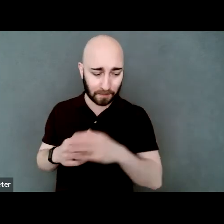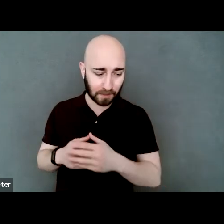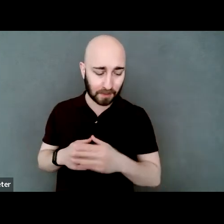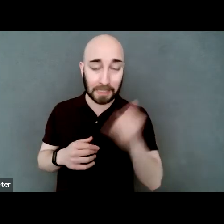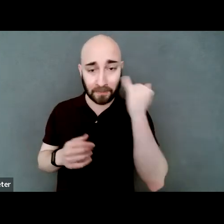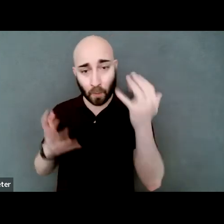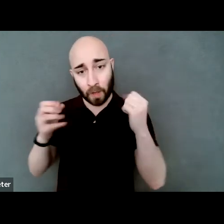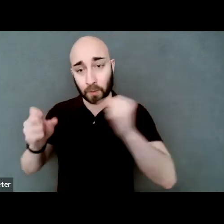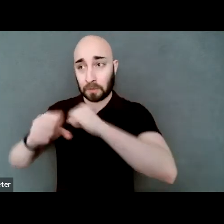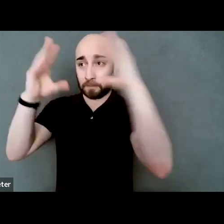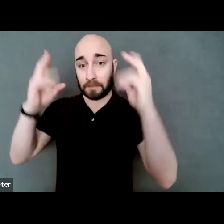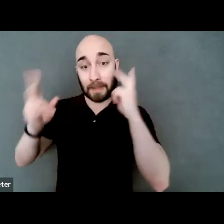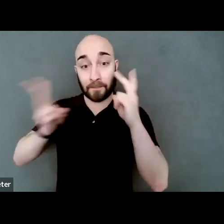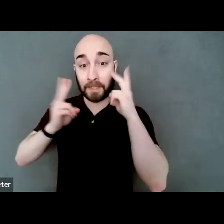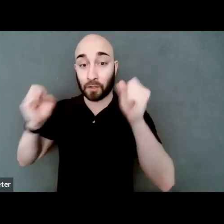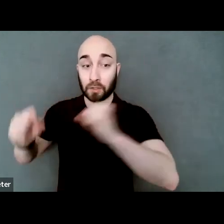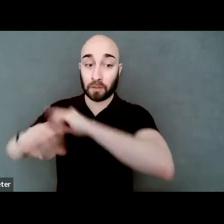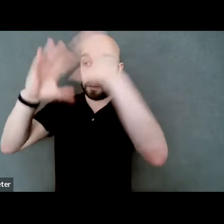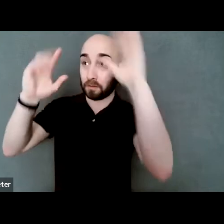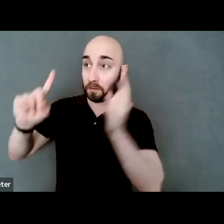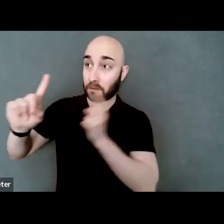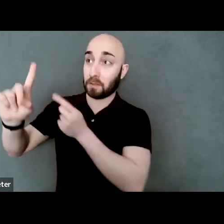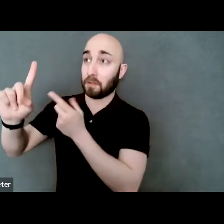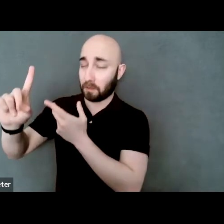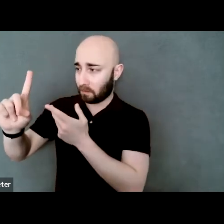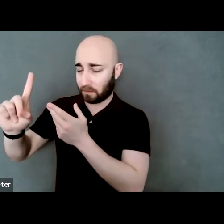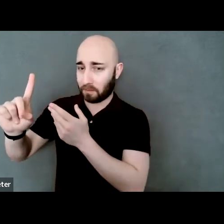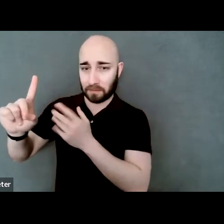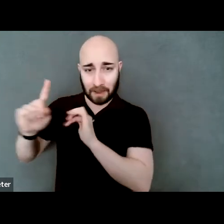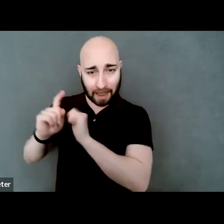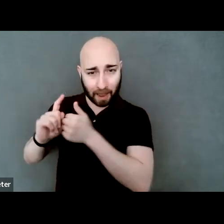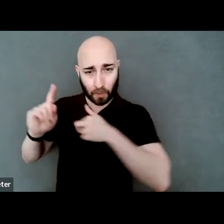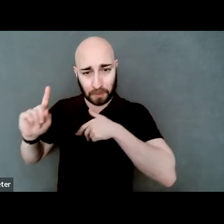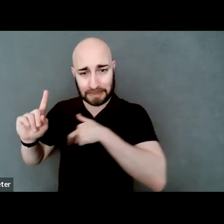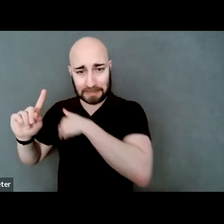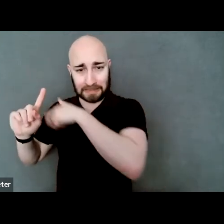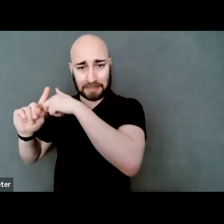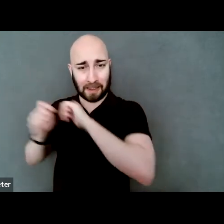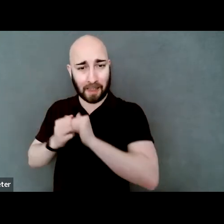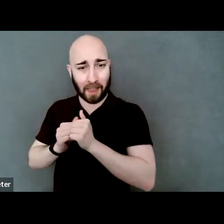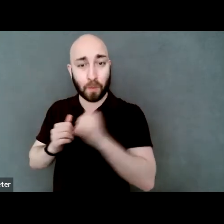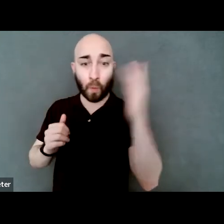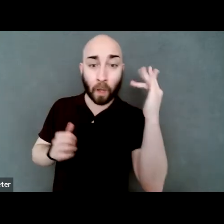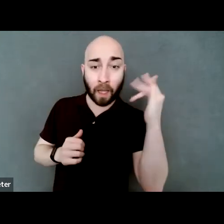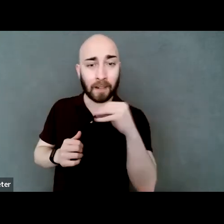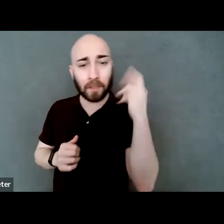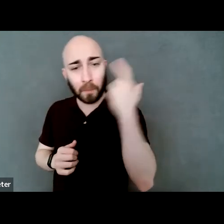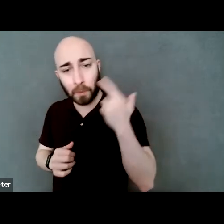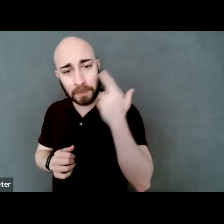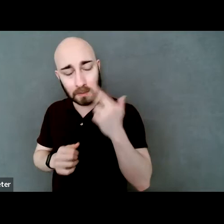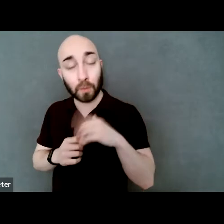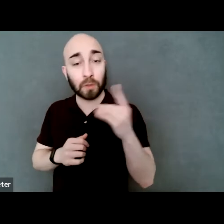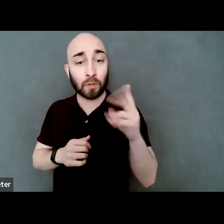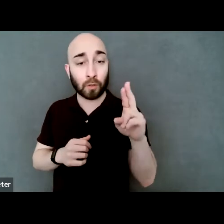vision, we're still not too clear as far as our why and the purpose. So we asked Dr. Brooms to come